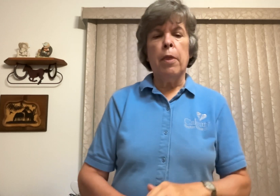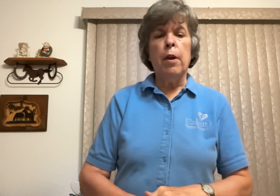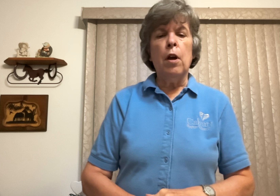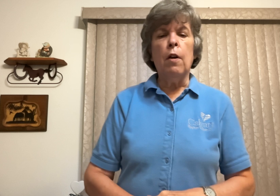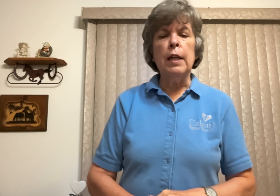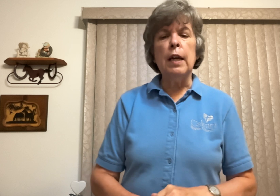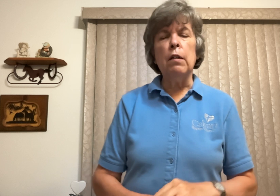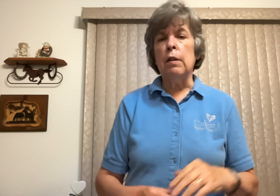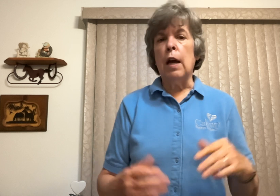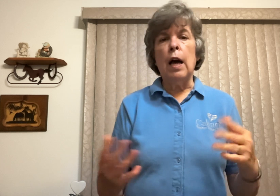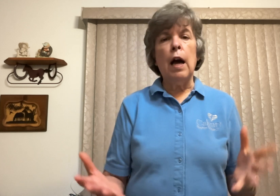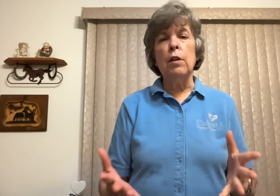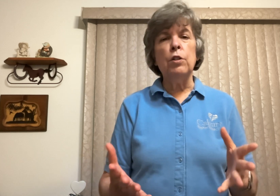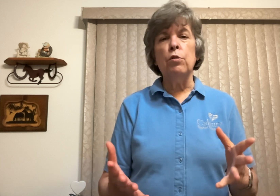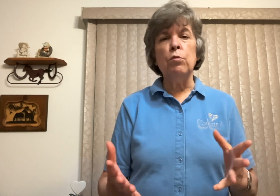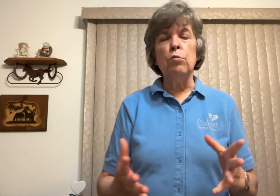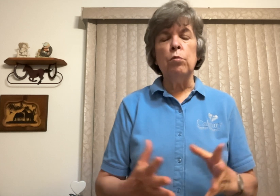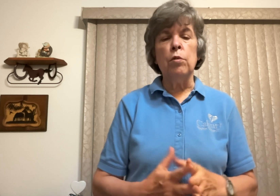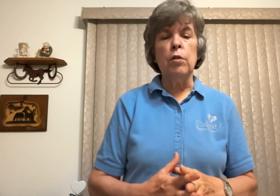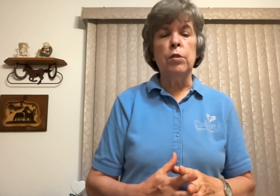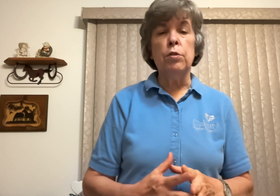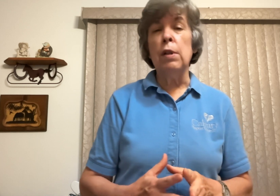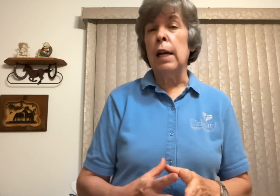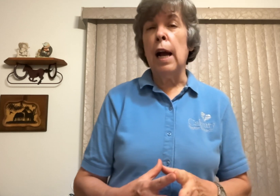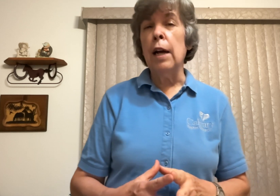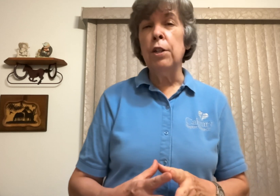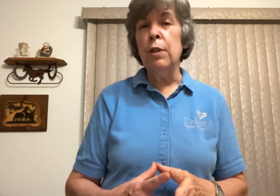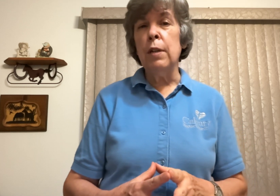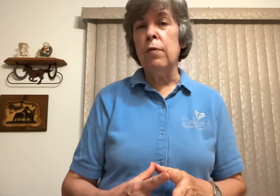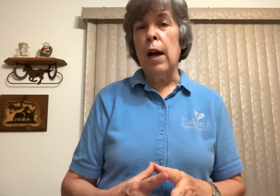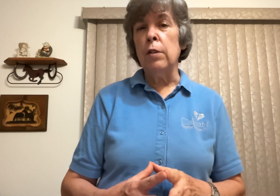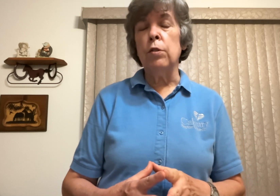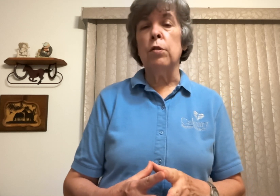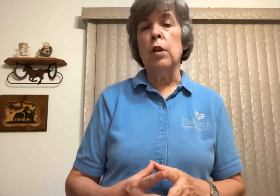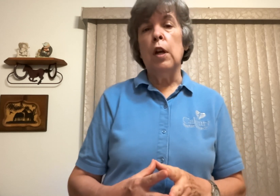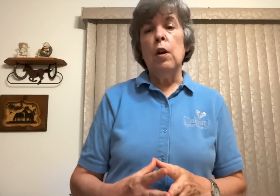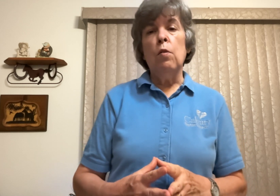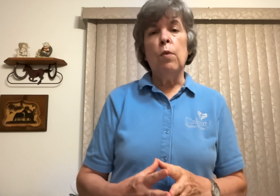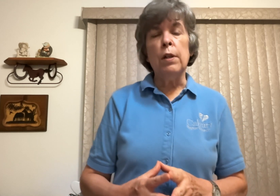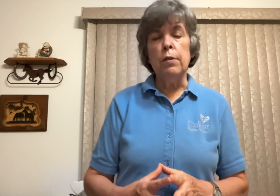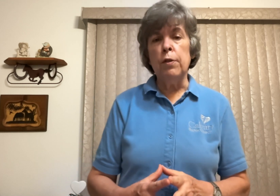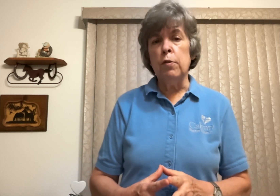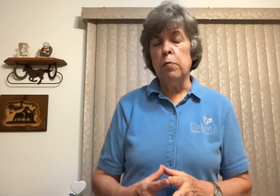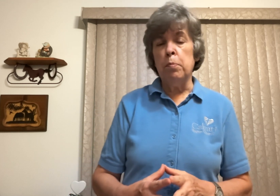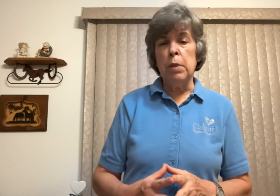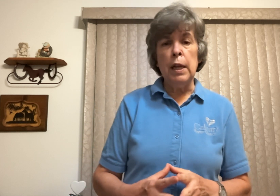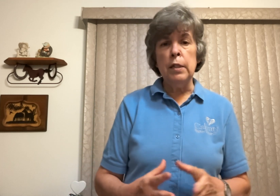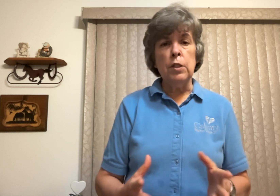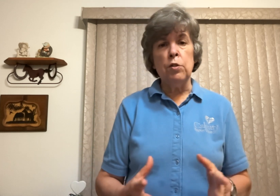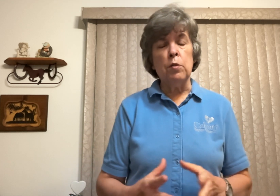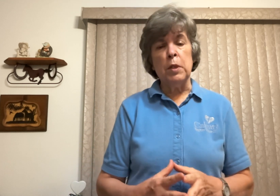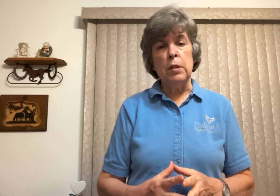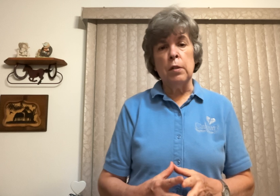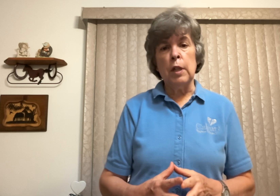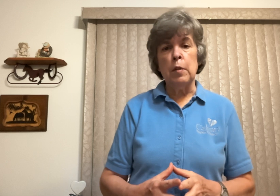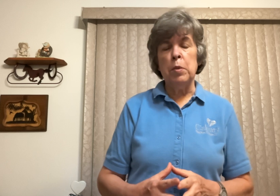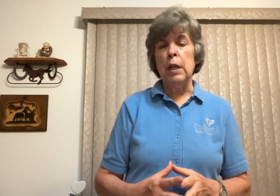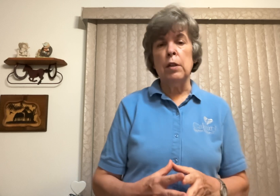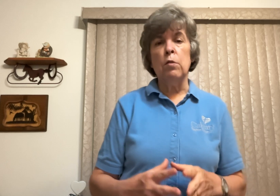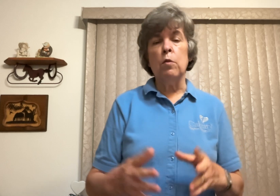All right, now how do you learn to do that? How do you get faster? Well, if you've played an instrument like piano or